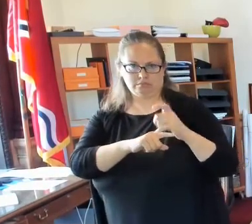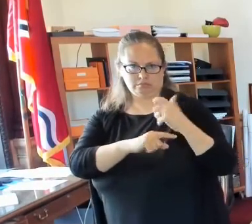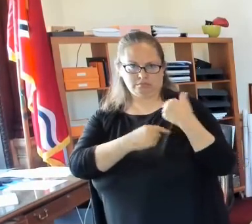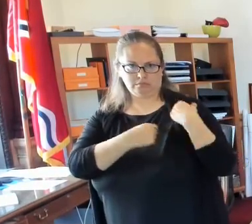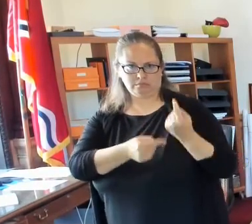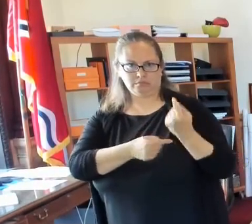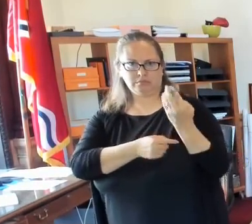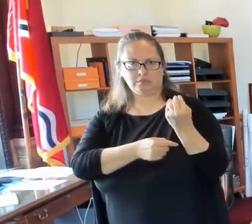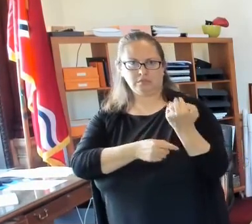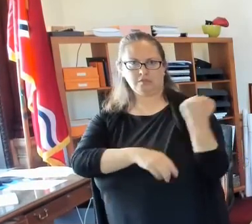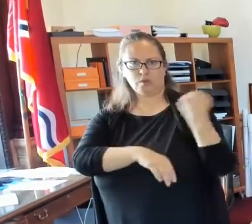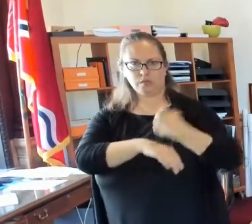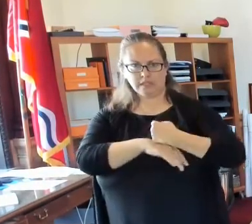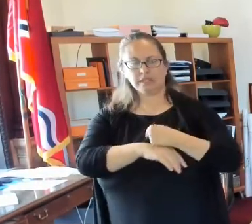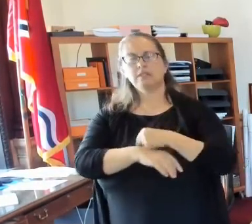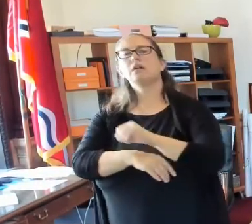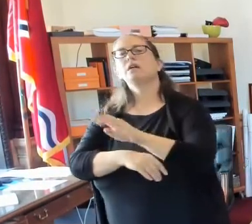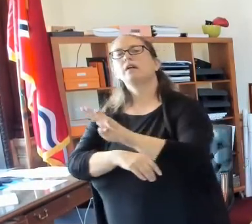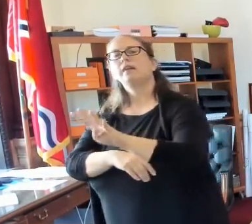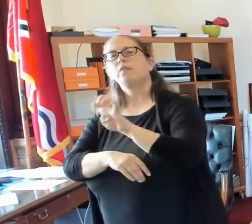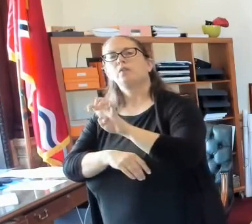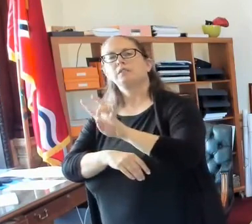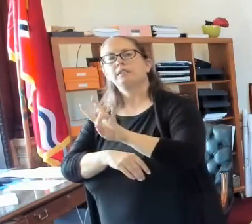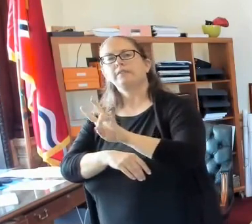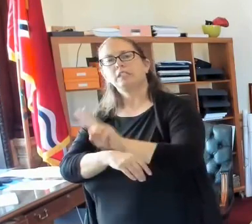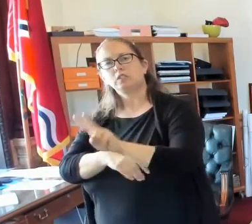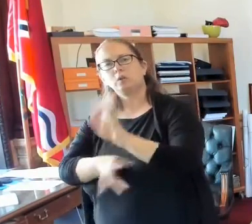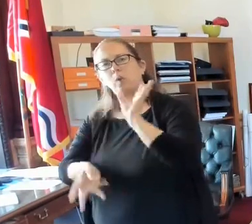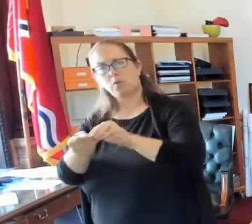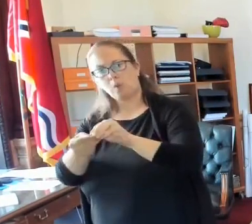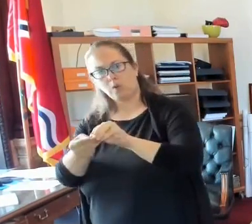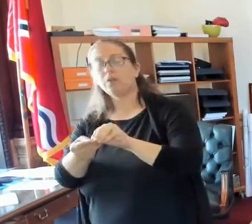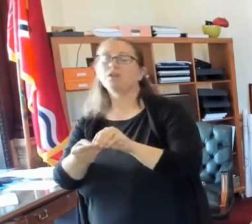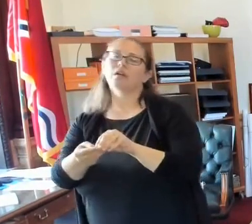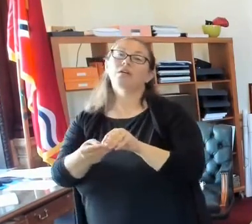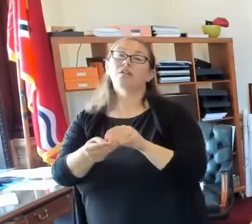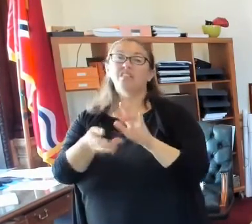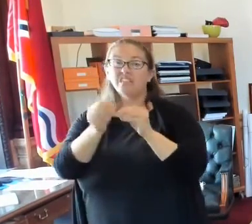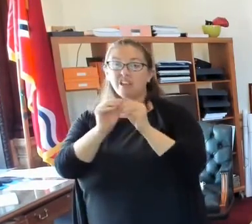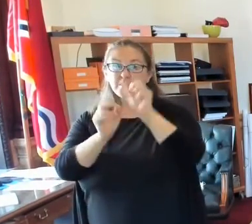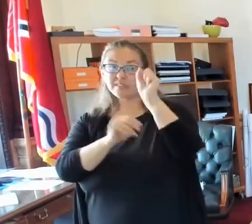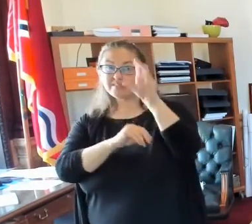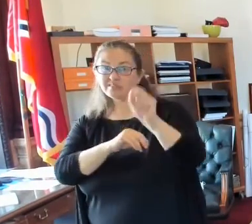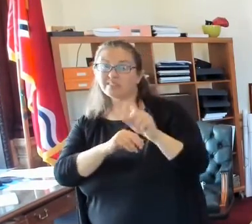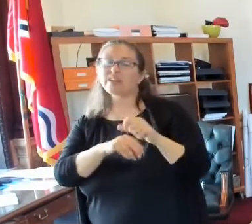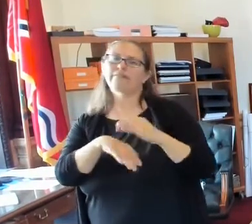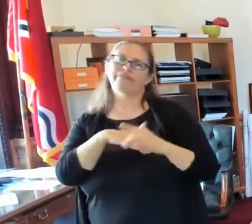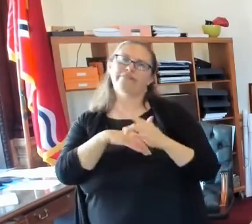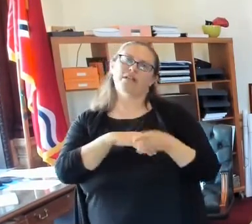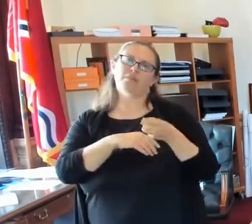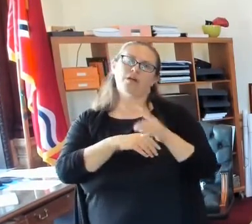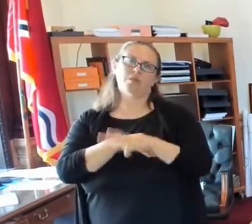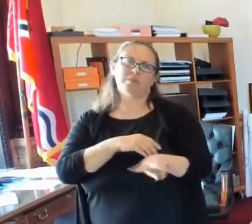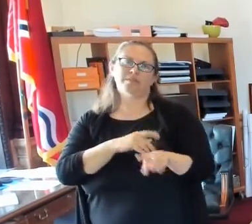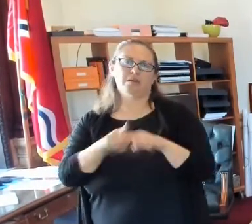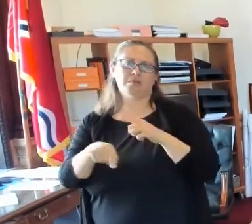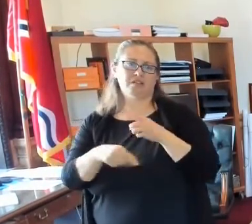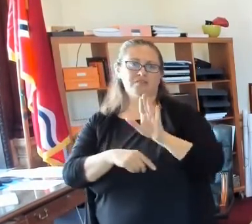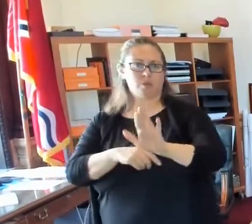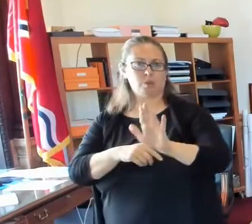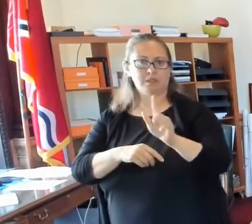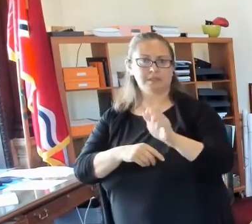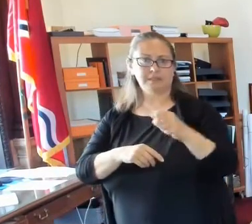14 days and 472 in total. All this is available on our website, but I don't know what zip code you're in